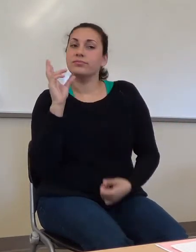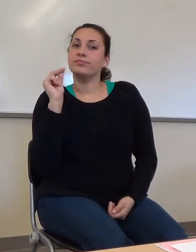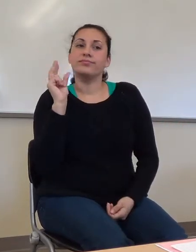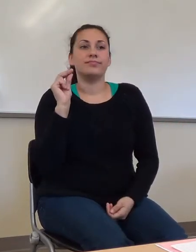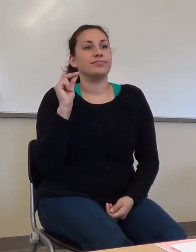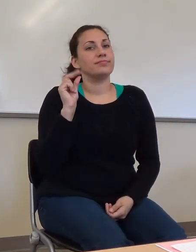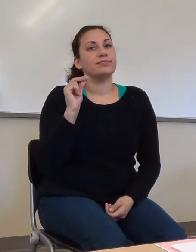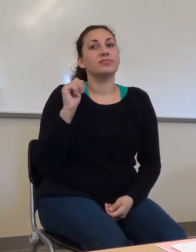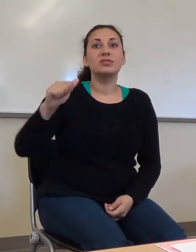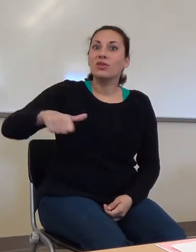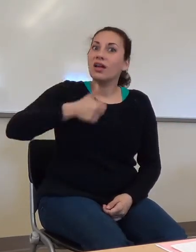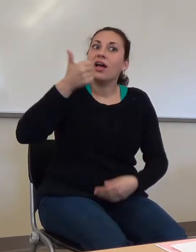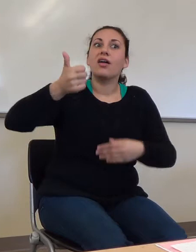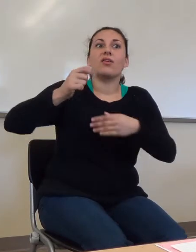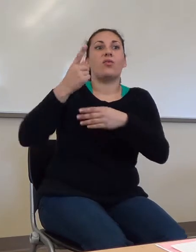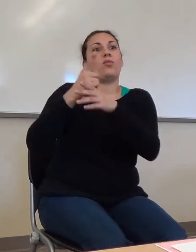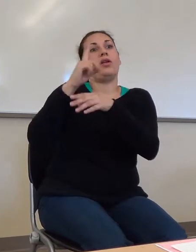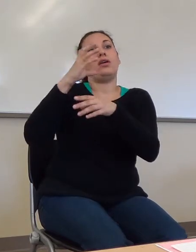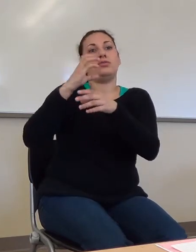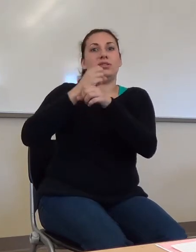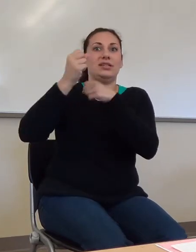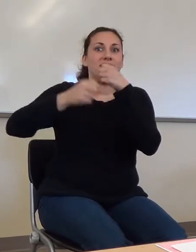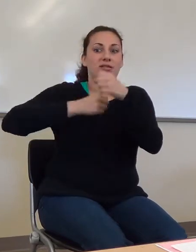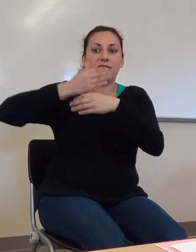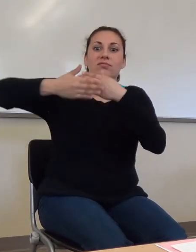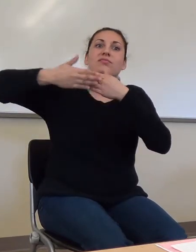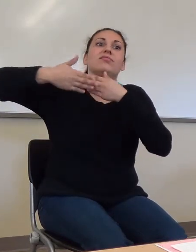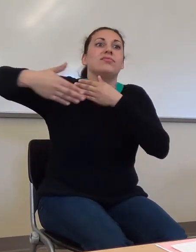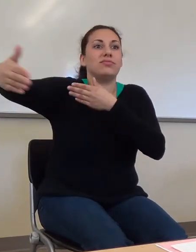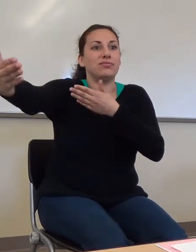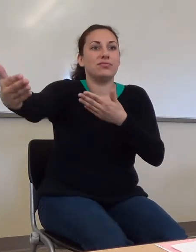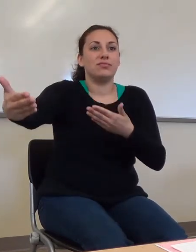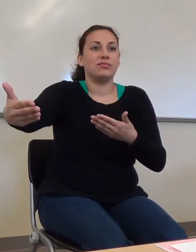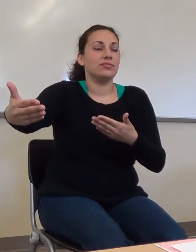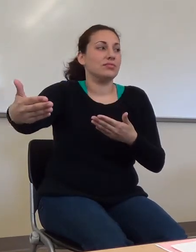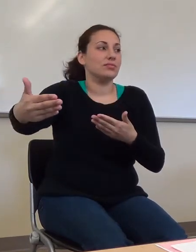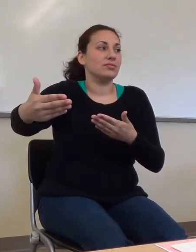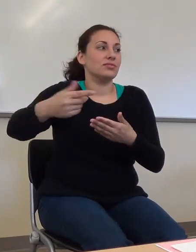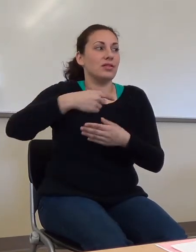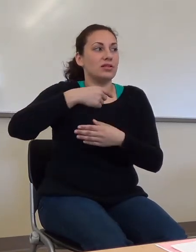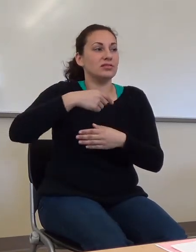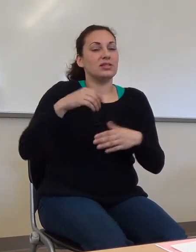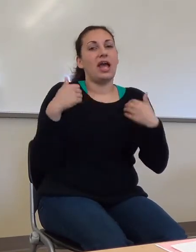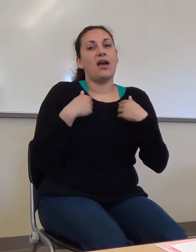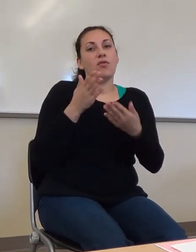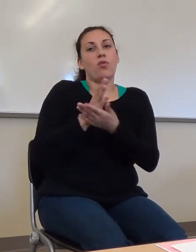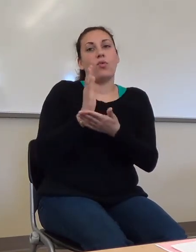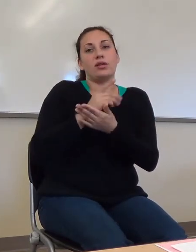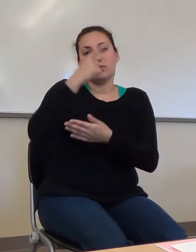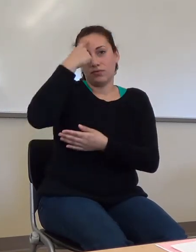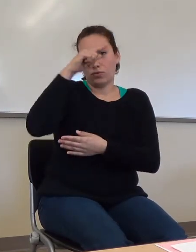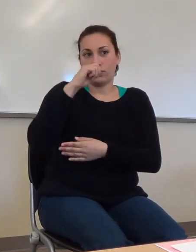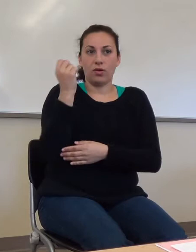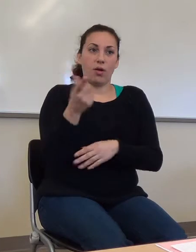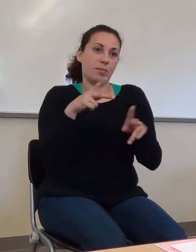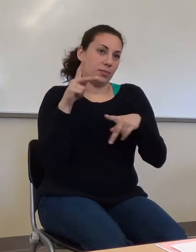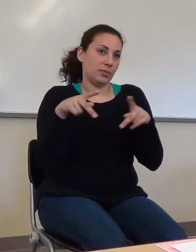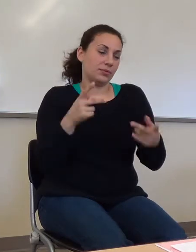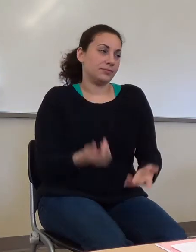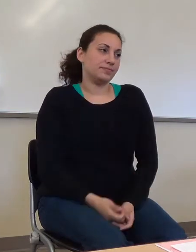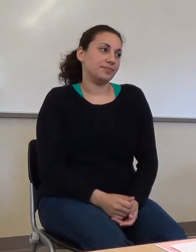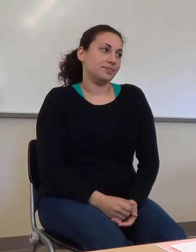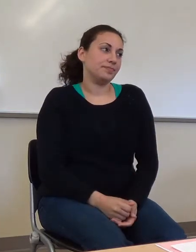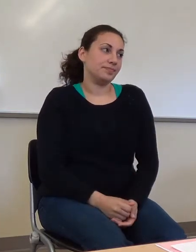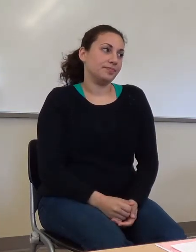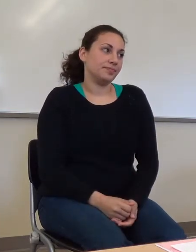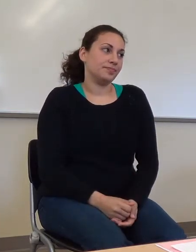So it took another 100 years to get that straightened out. Okay, so